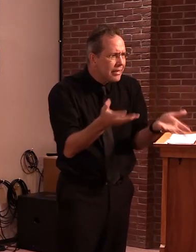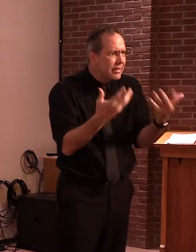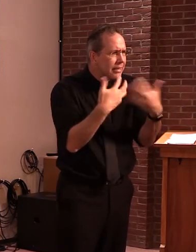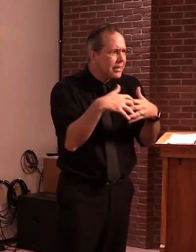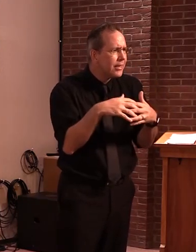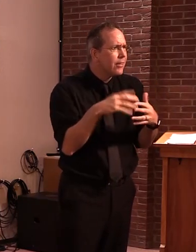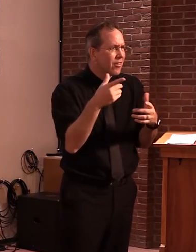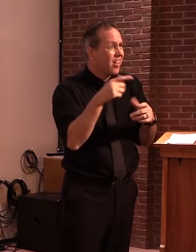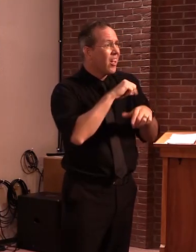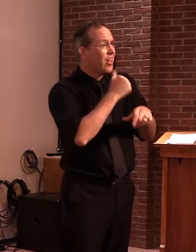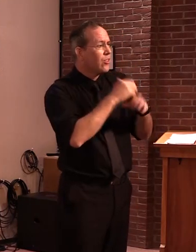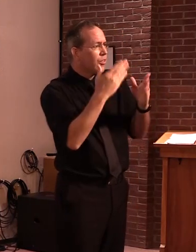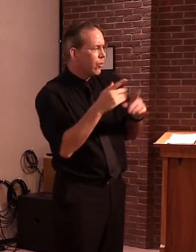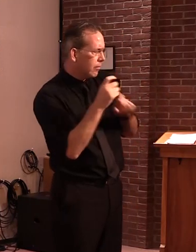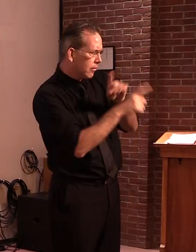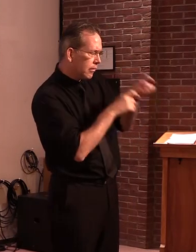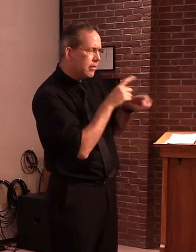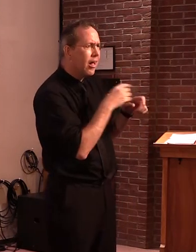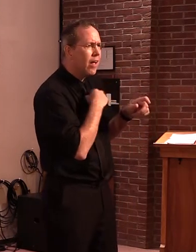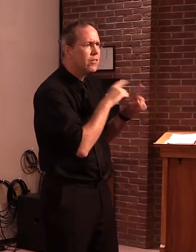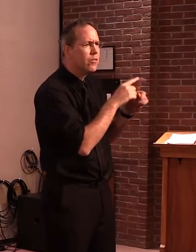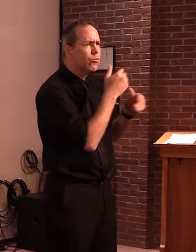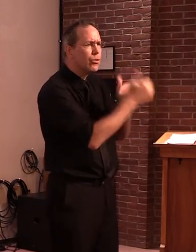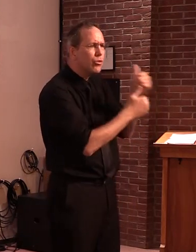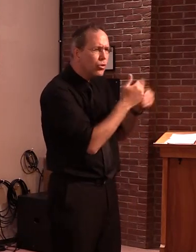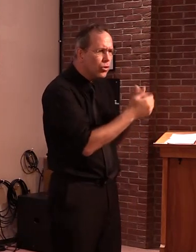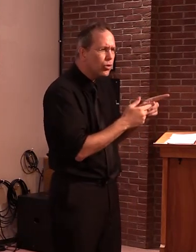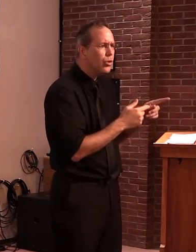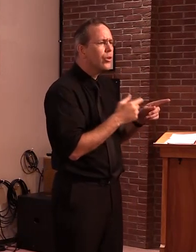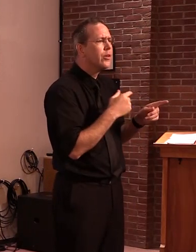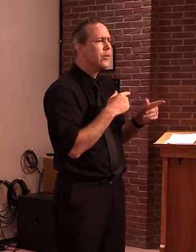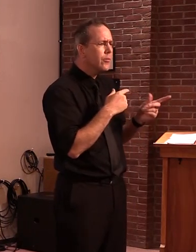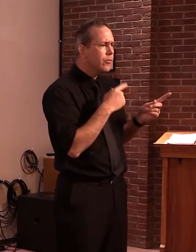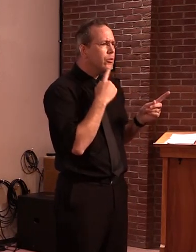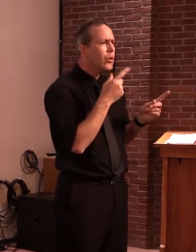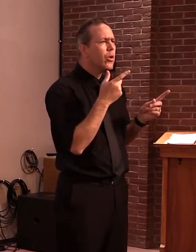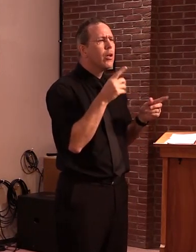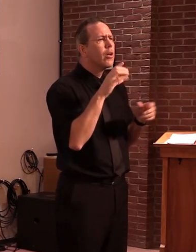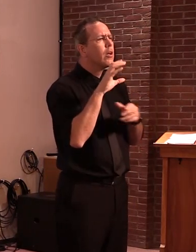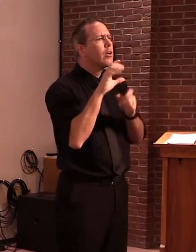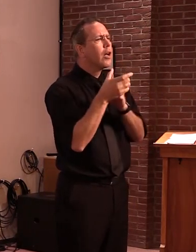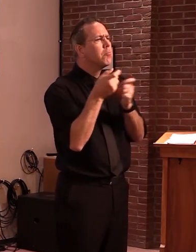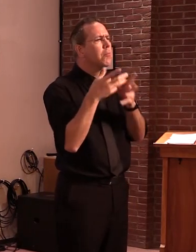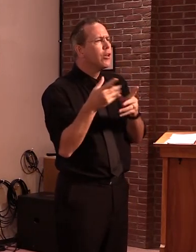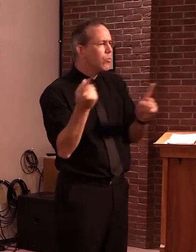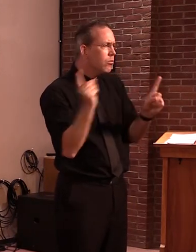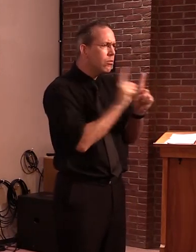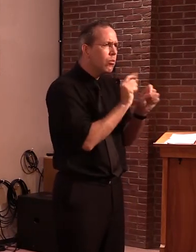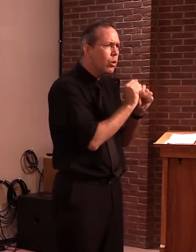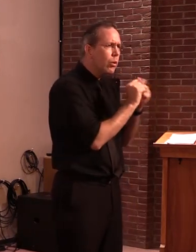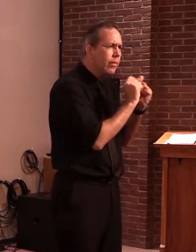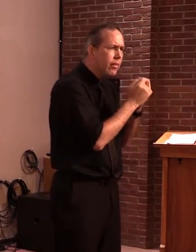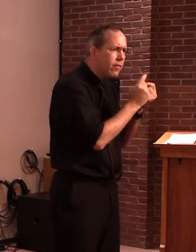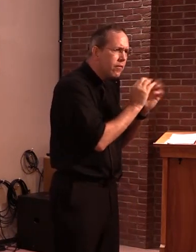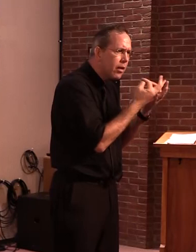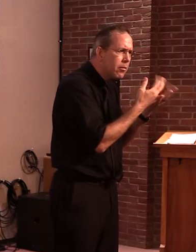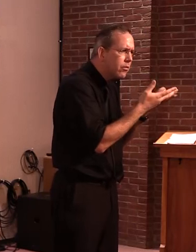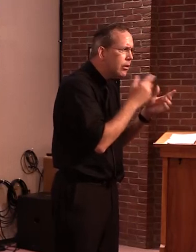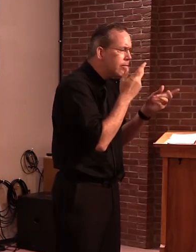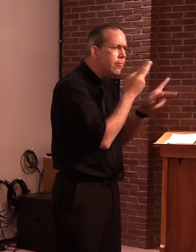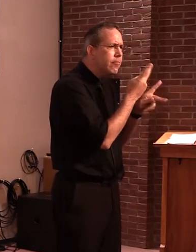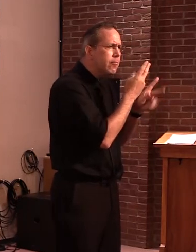and housing case management services and the development of long-term housing plans. We want to move people